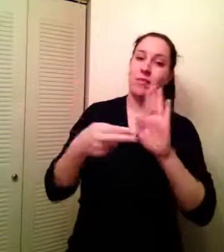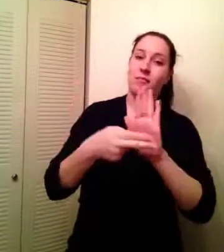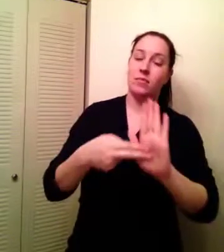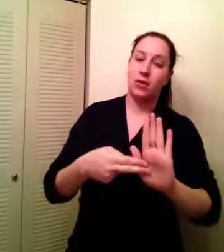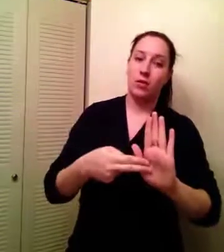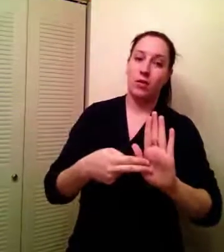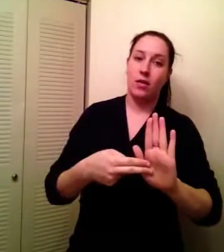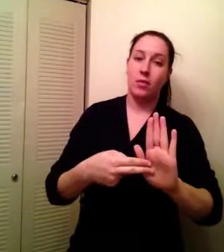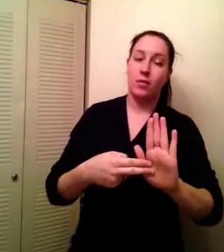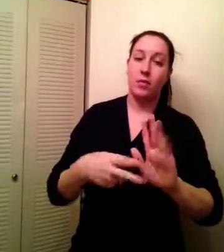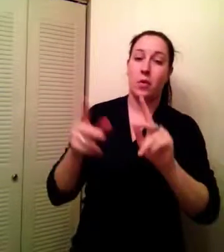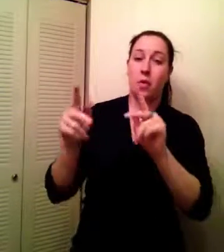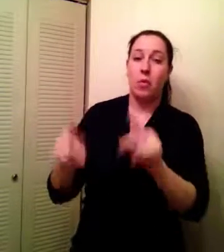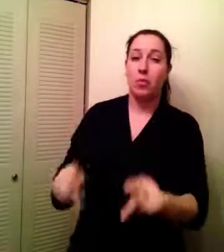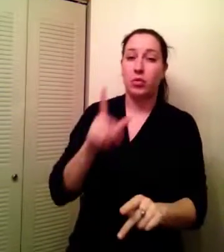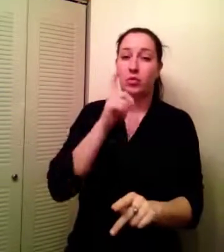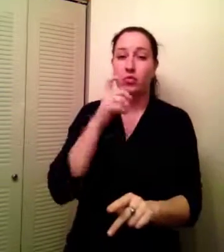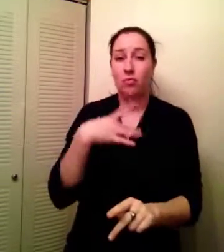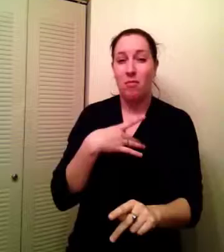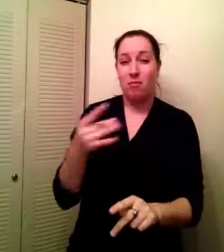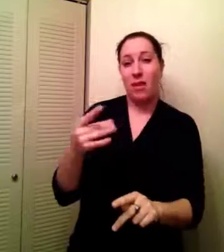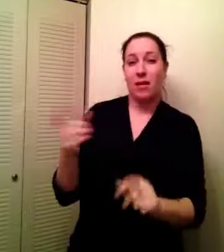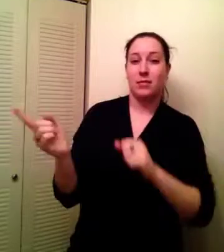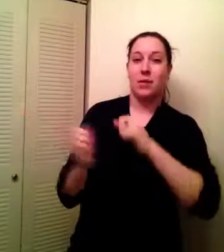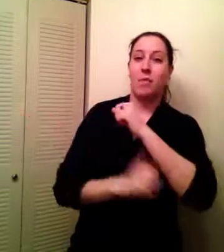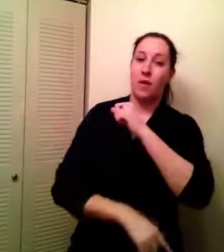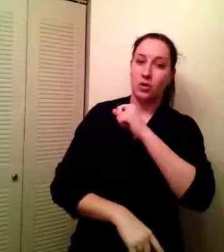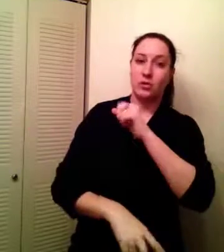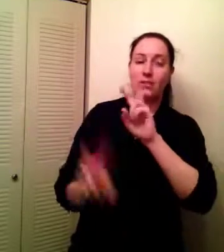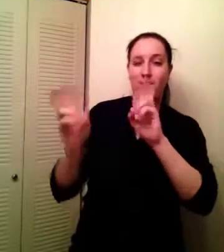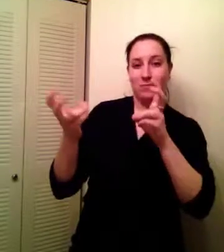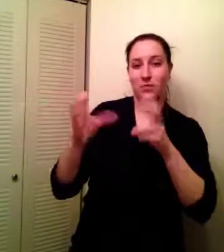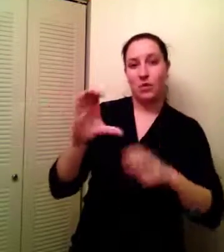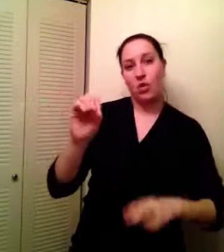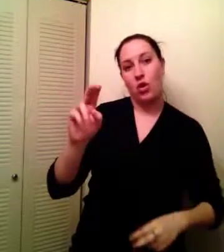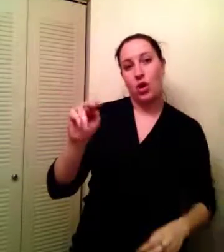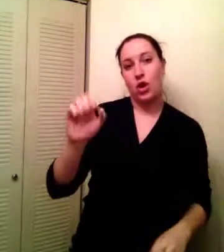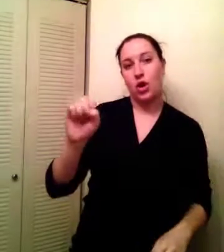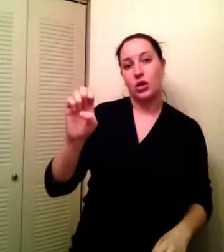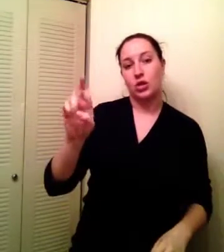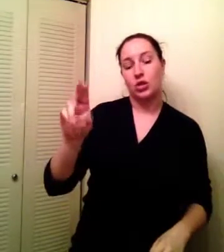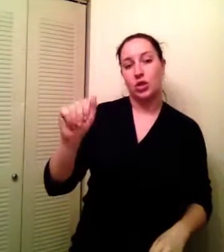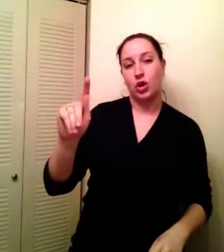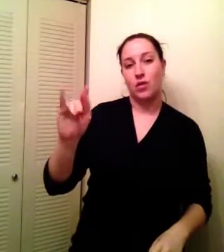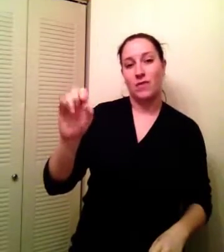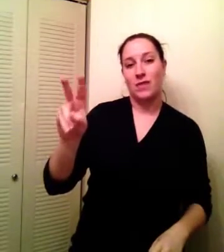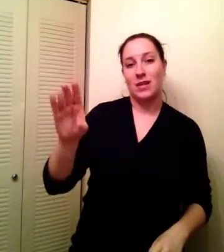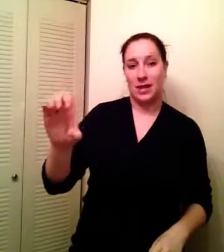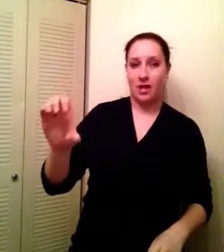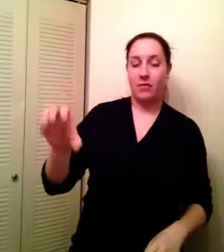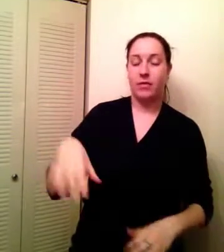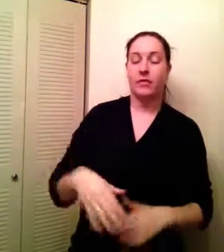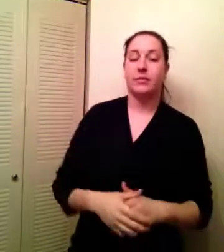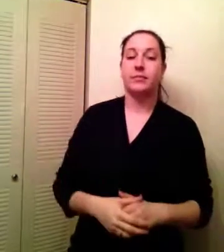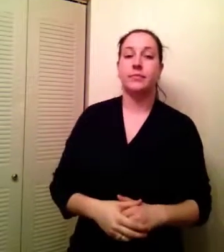punishment. That's a common stereotype. It also saves money in the long